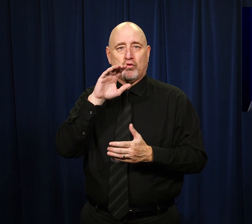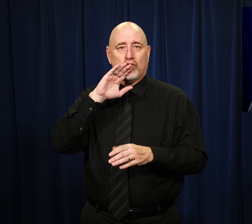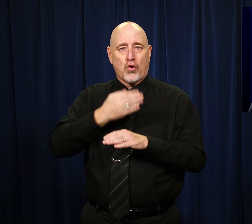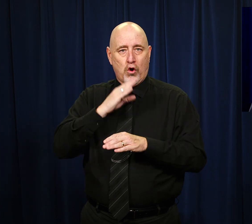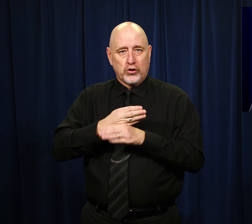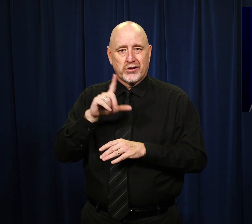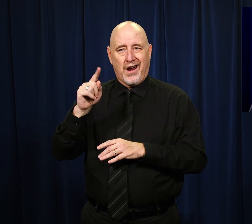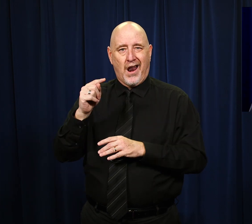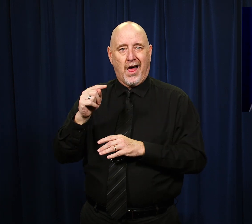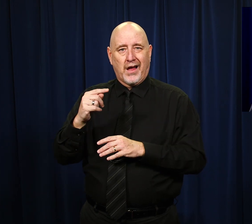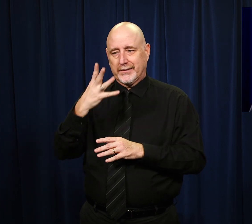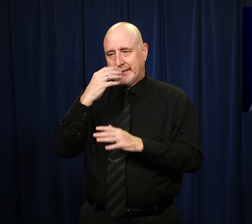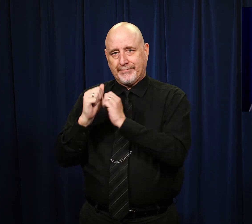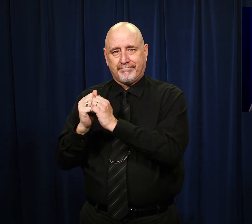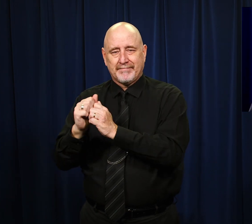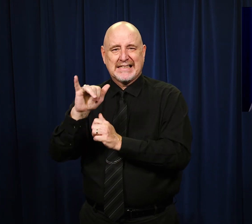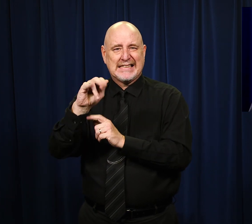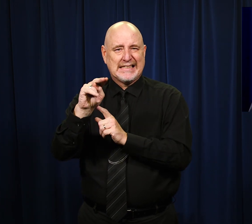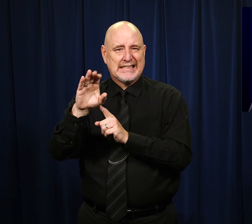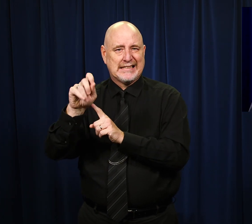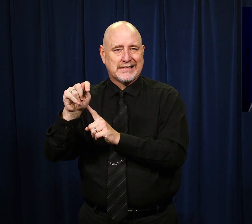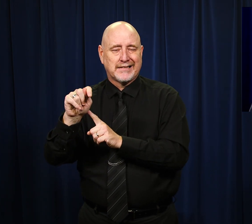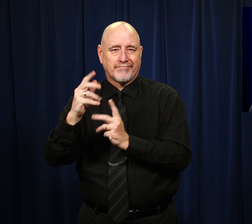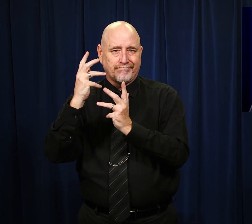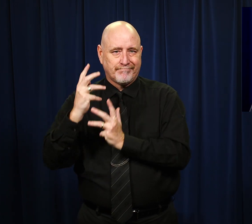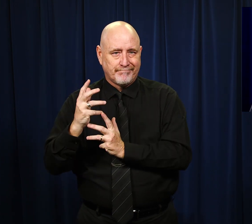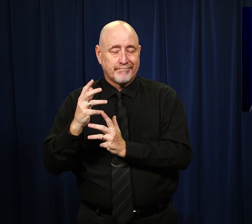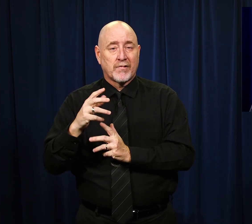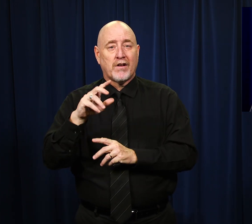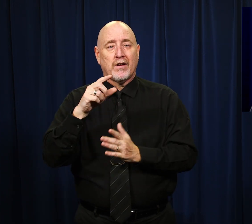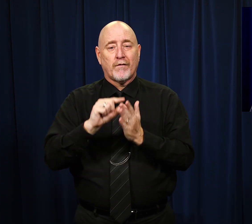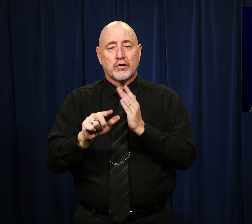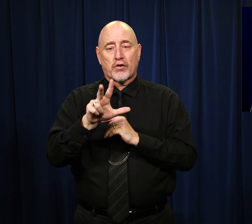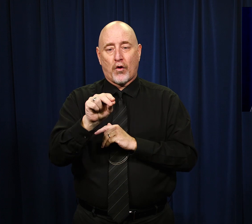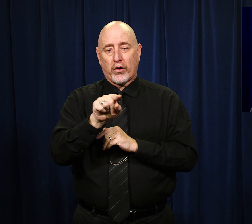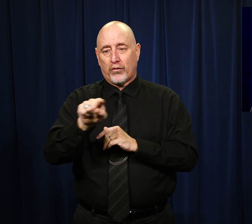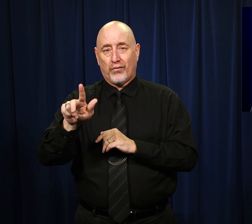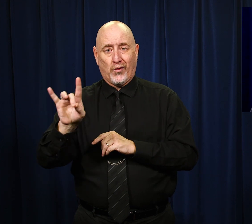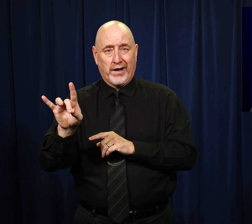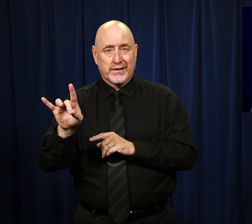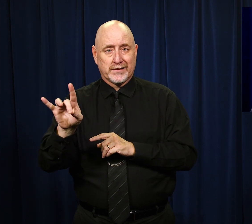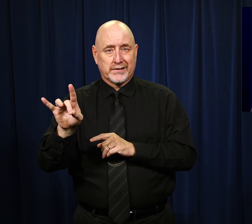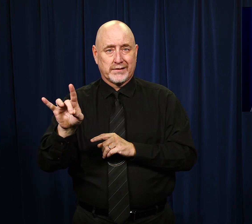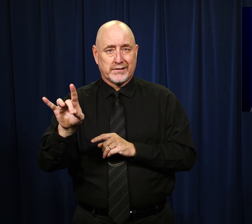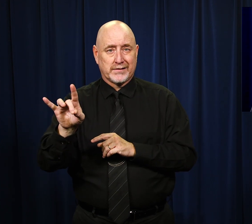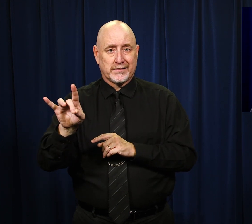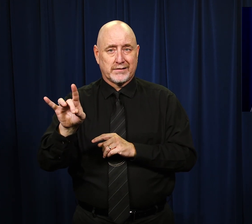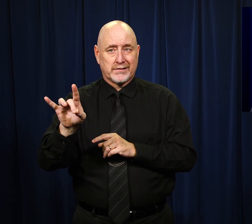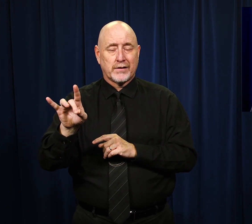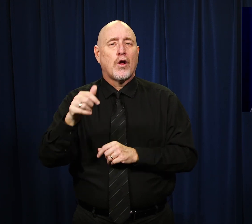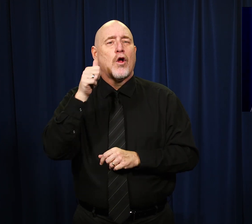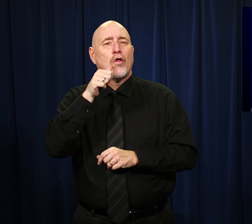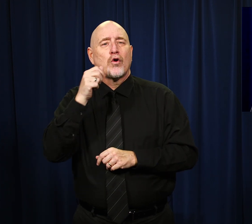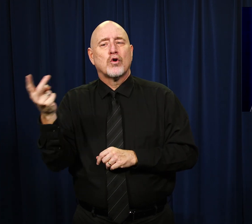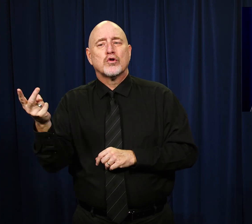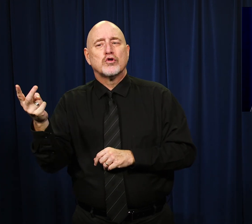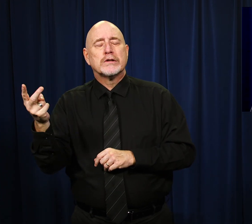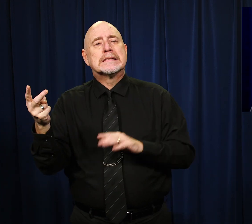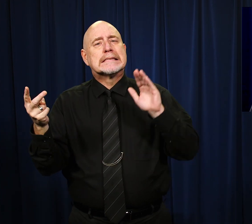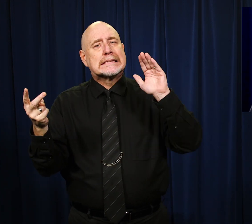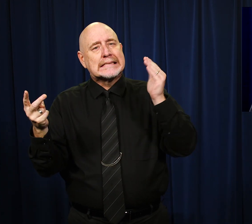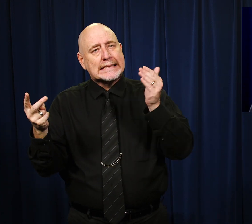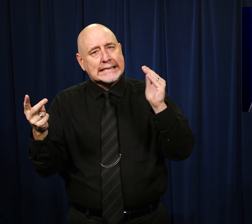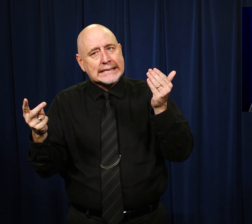Lot. It's sad. We see it in verses 30 through 38. The girls